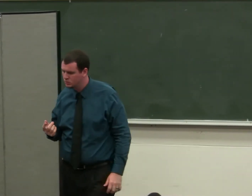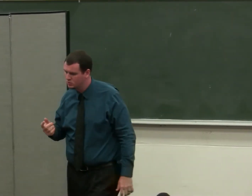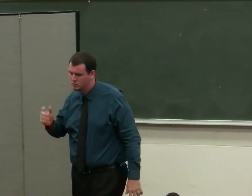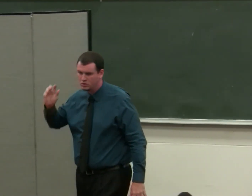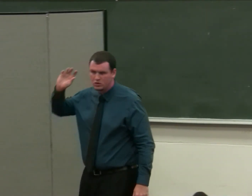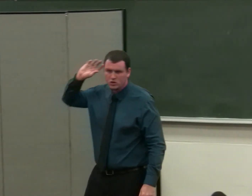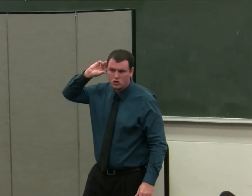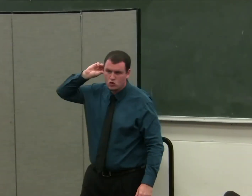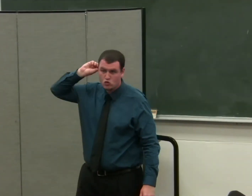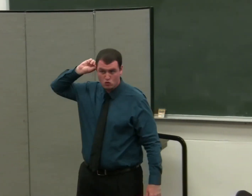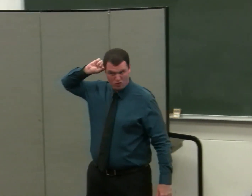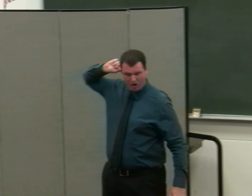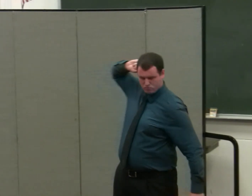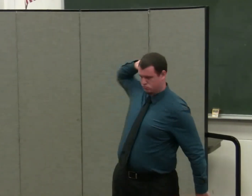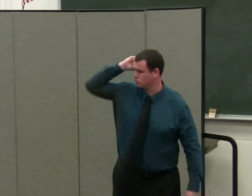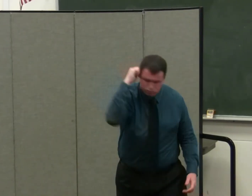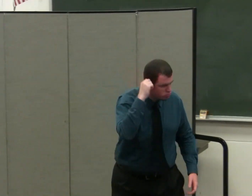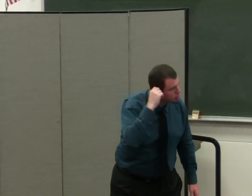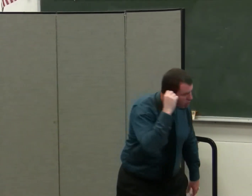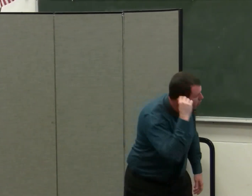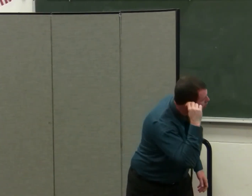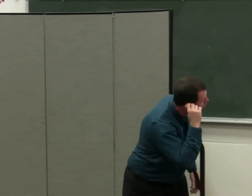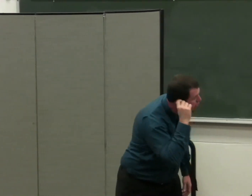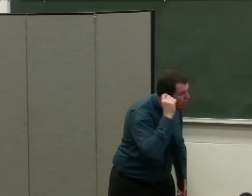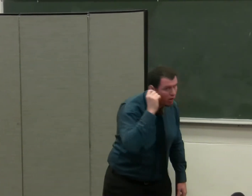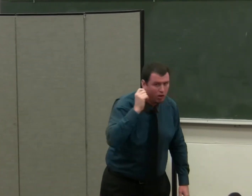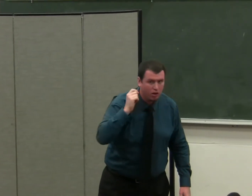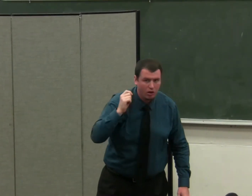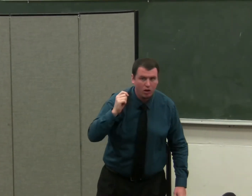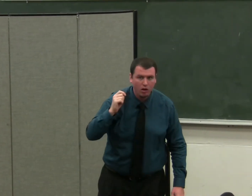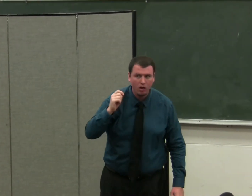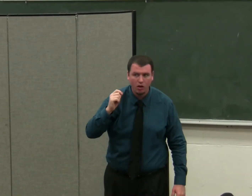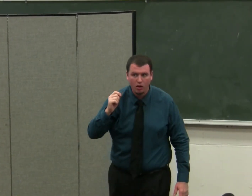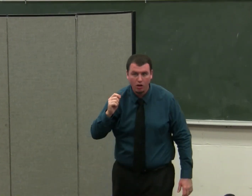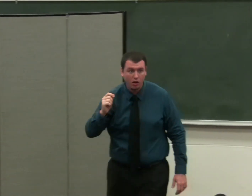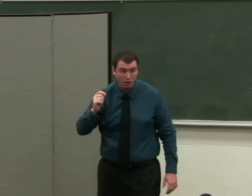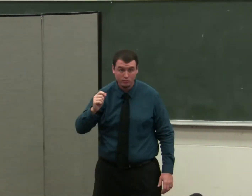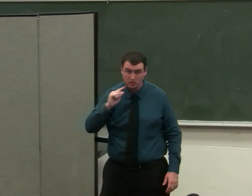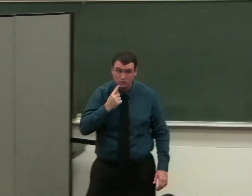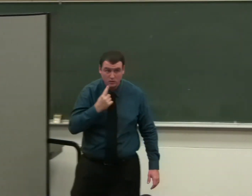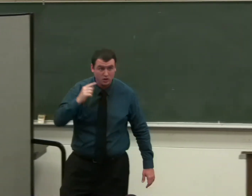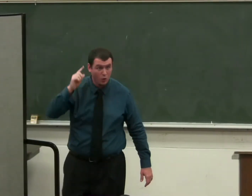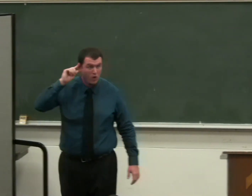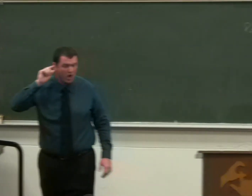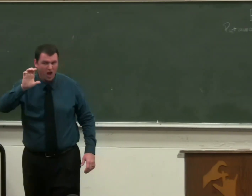or something, he would grab our ears,